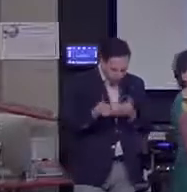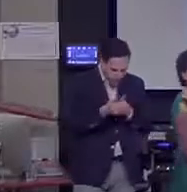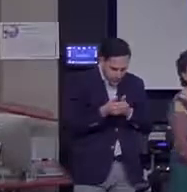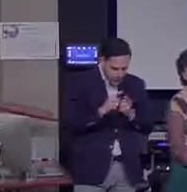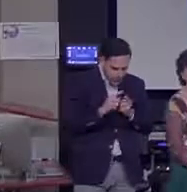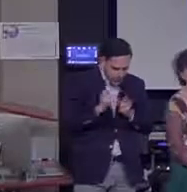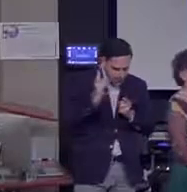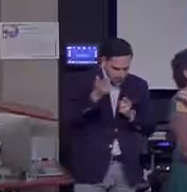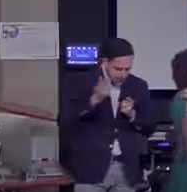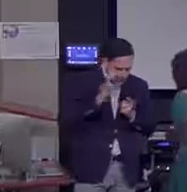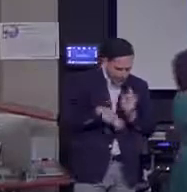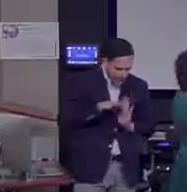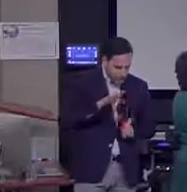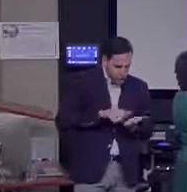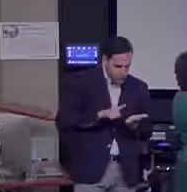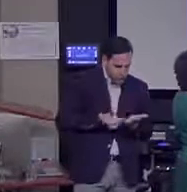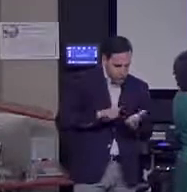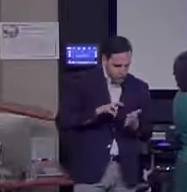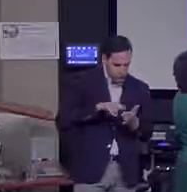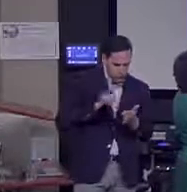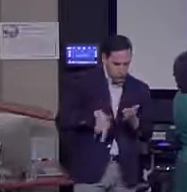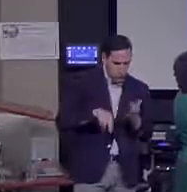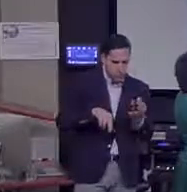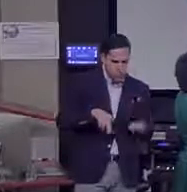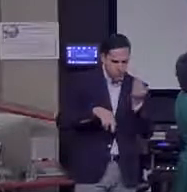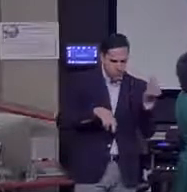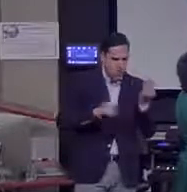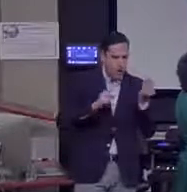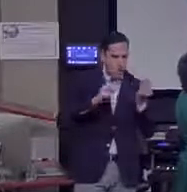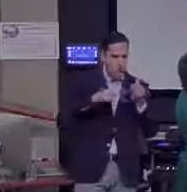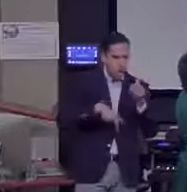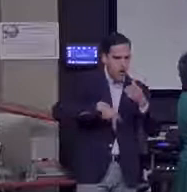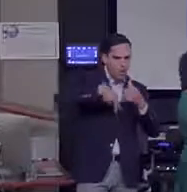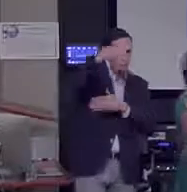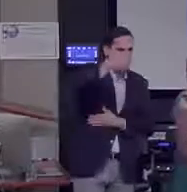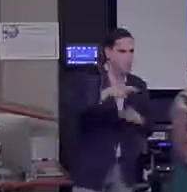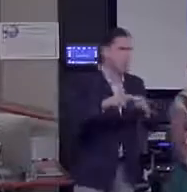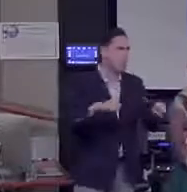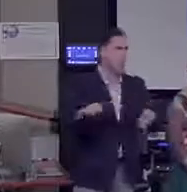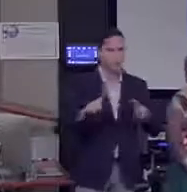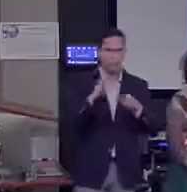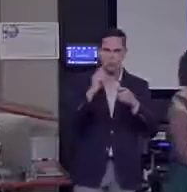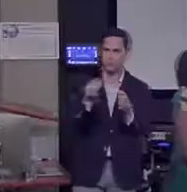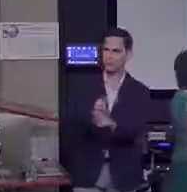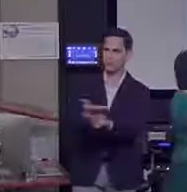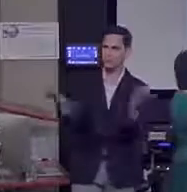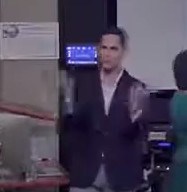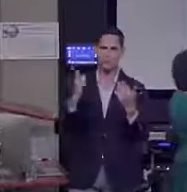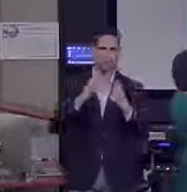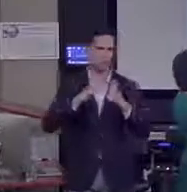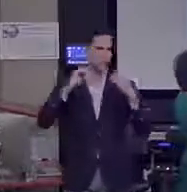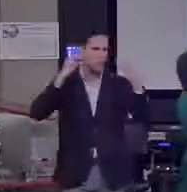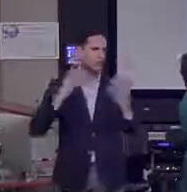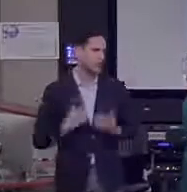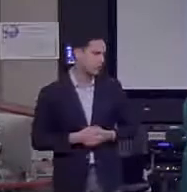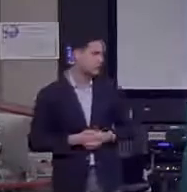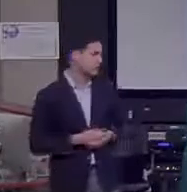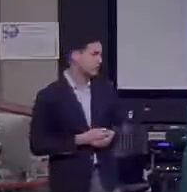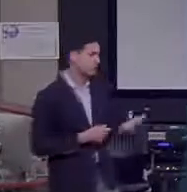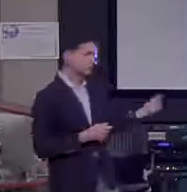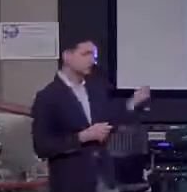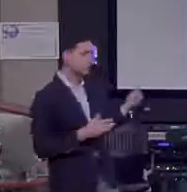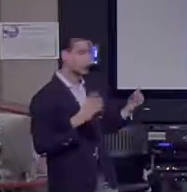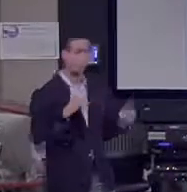policymakers, and educators understand what we do. In fact, the International Congress of Infant Studies